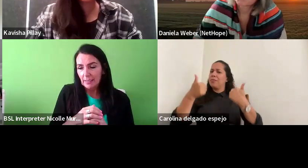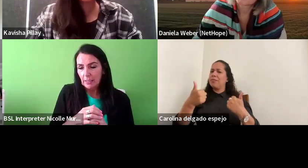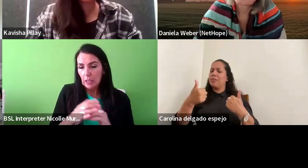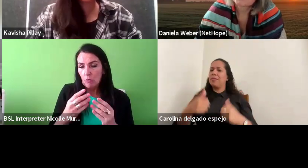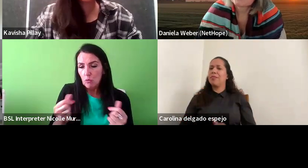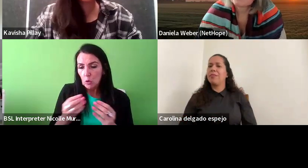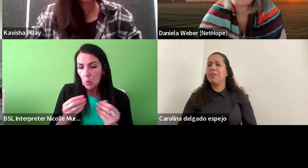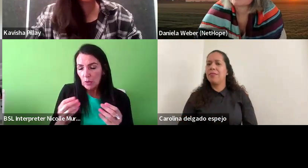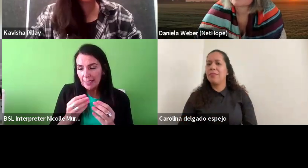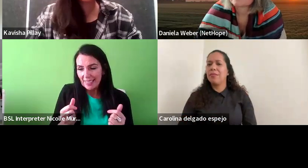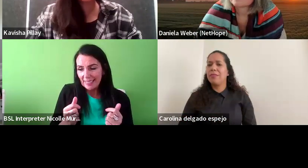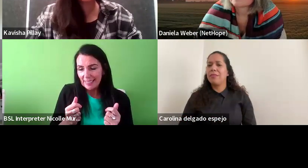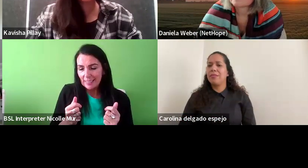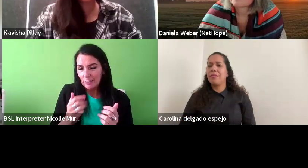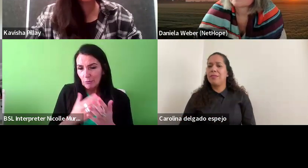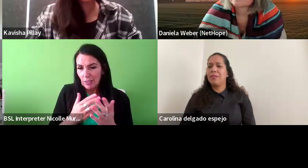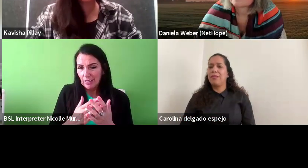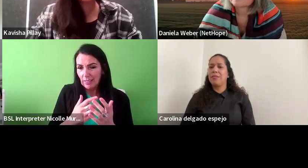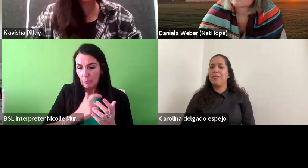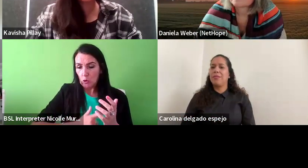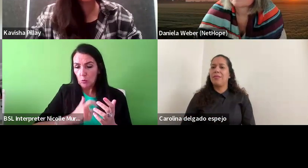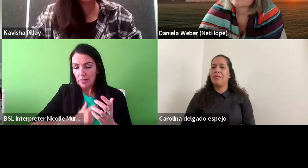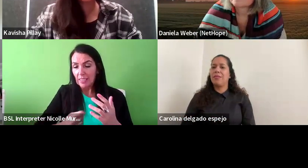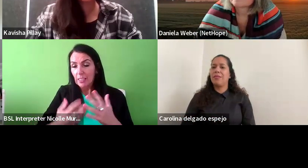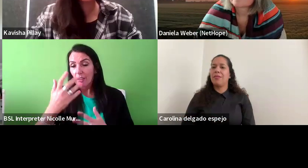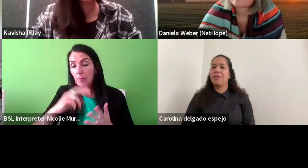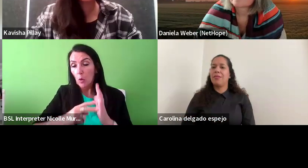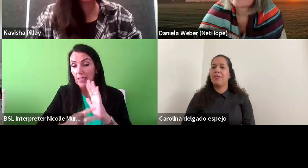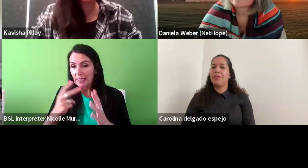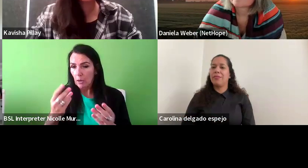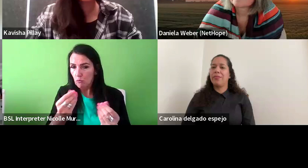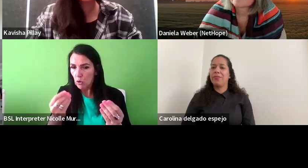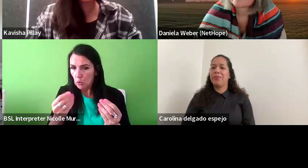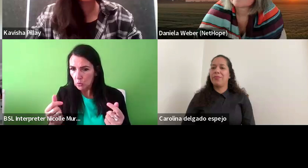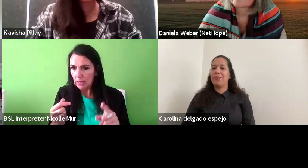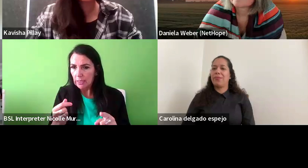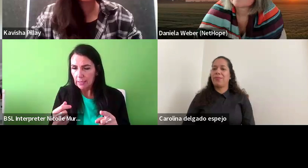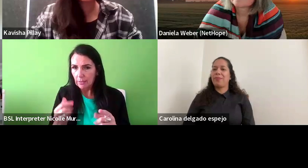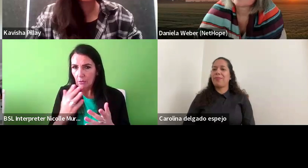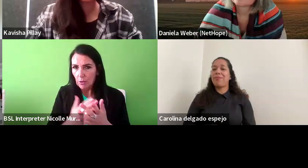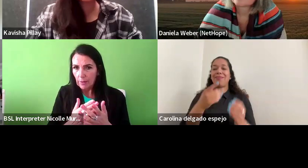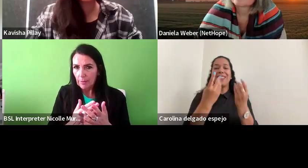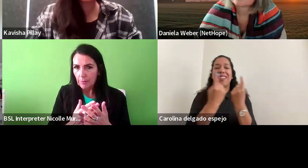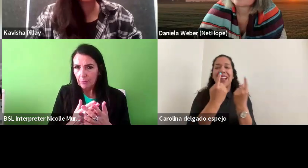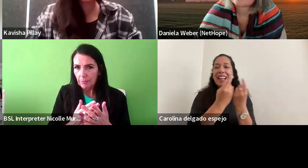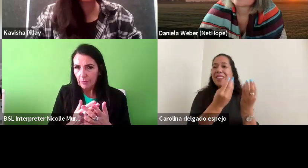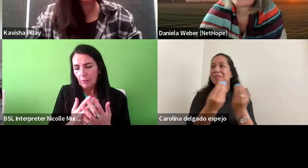resources put at the disposal of humanitarian and development organizations, they are for delivery of